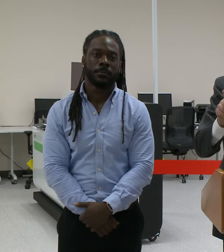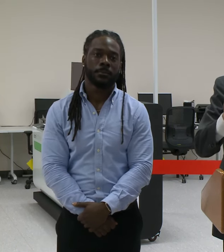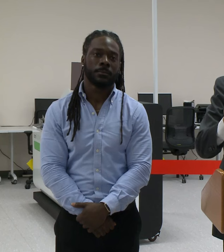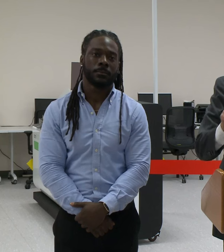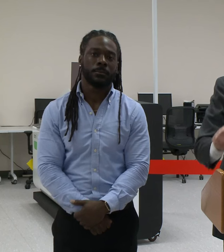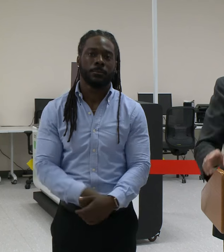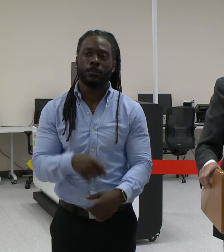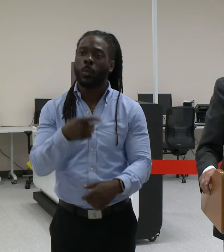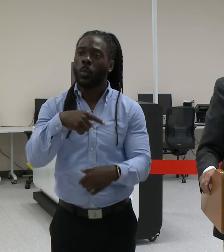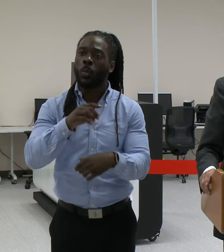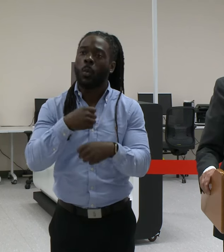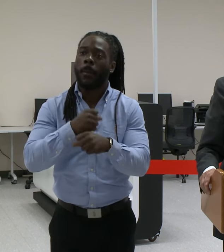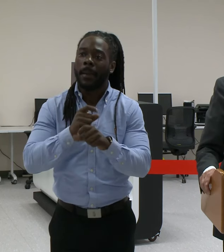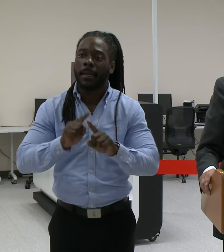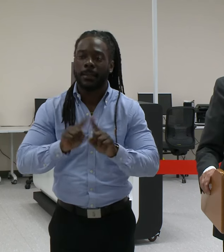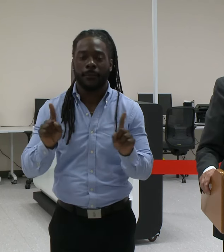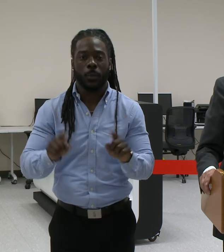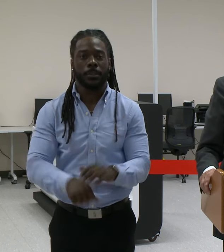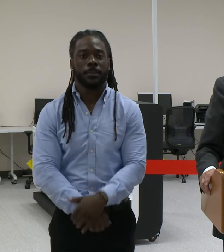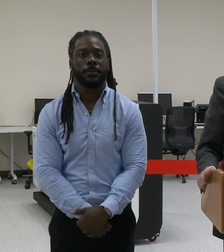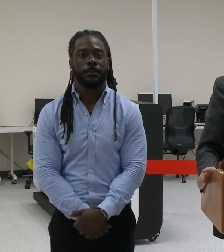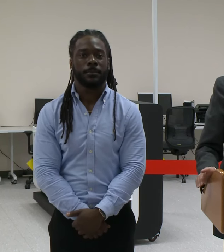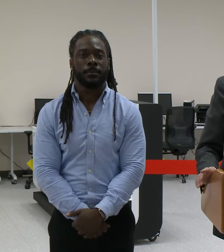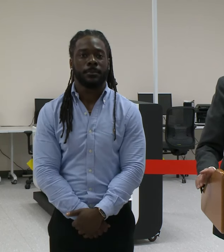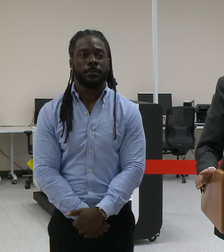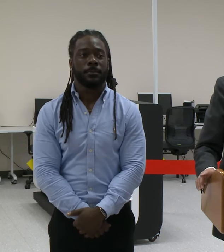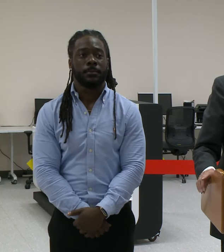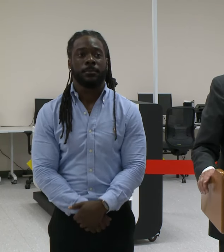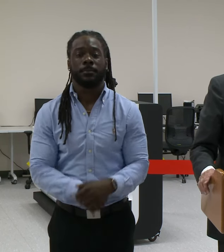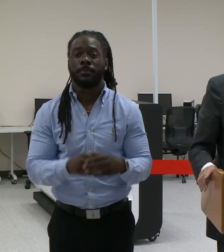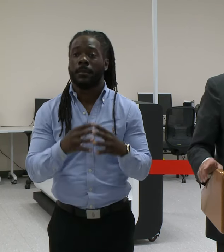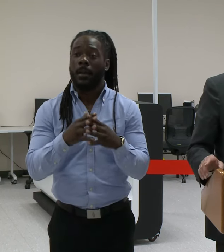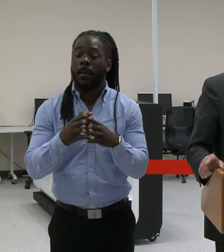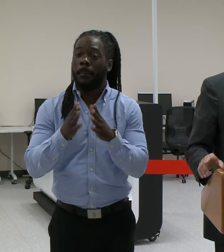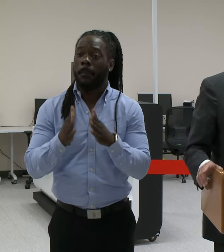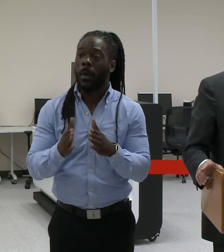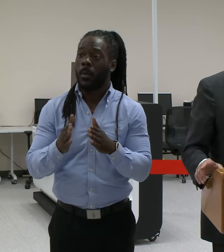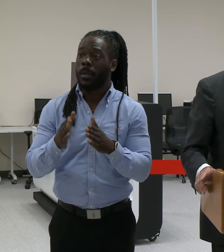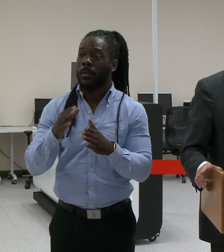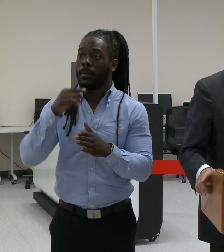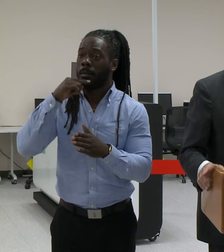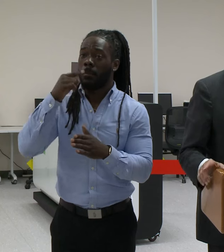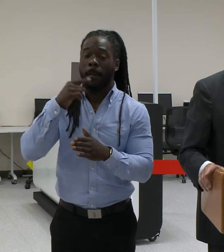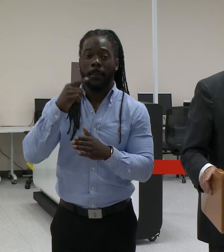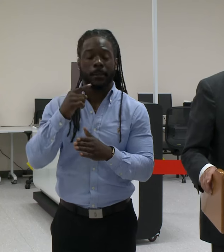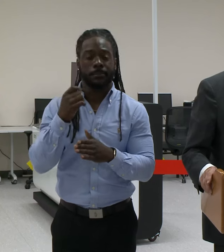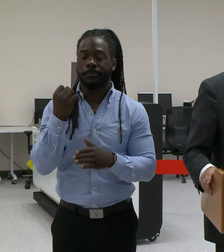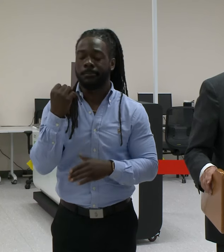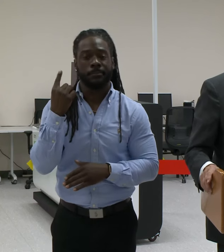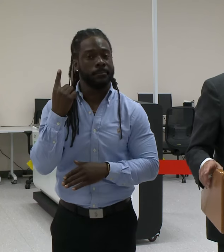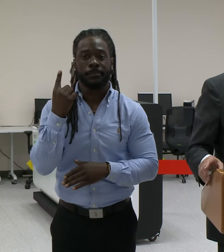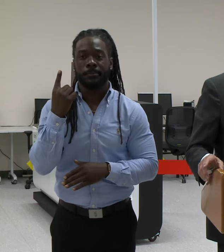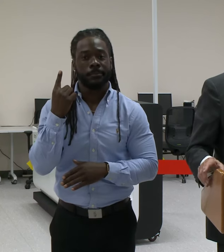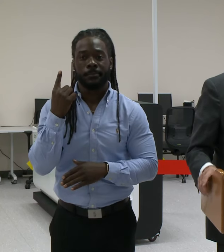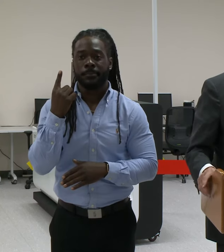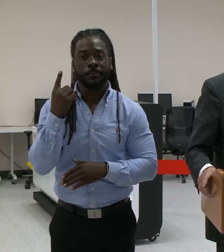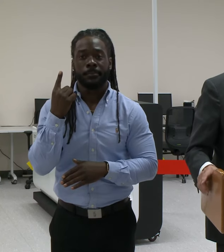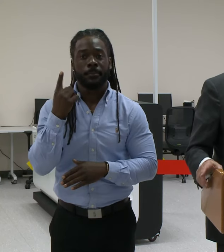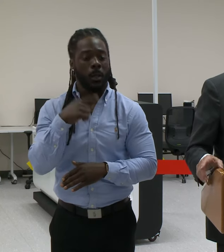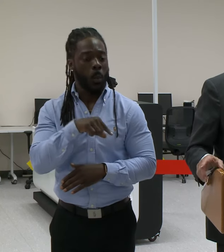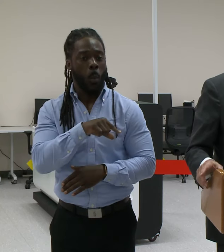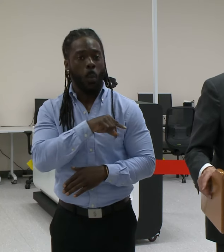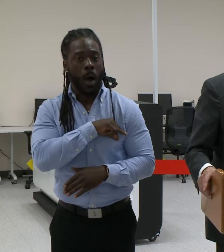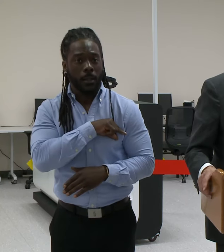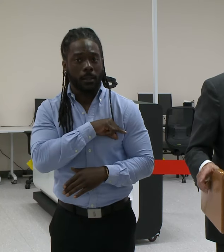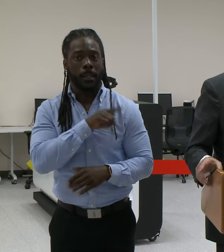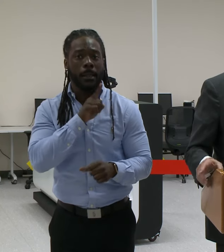You make the difference. The American public does not understand the quality